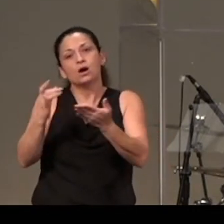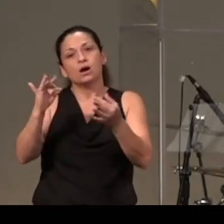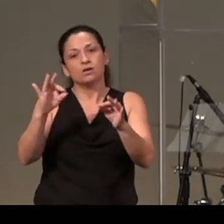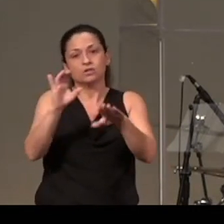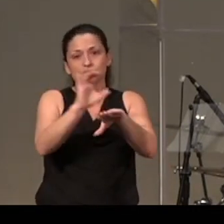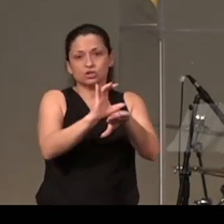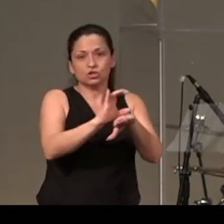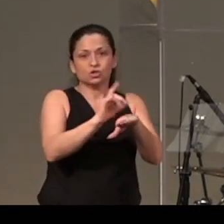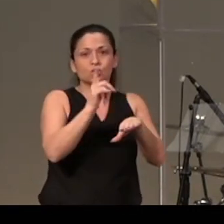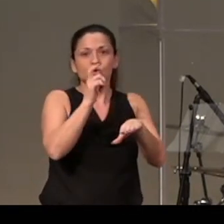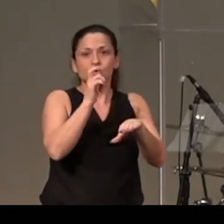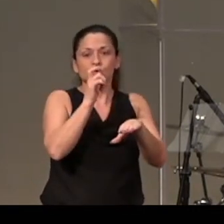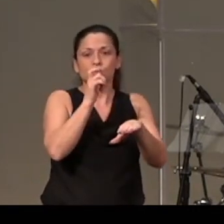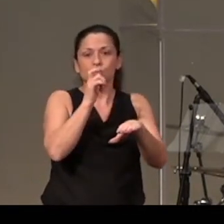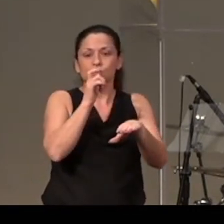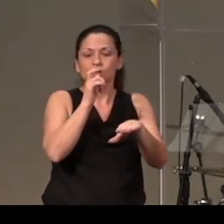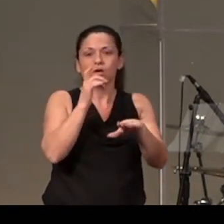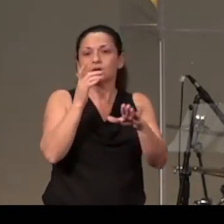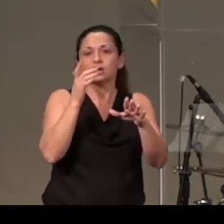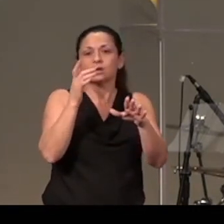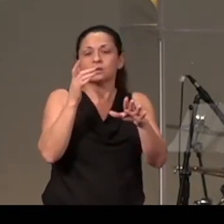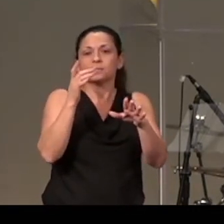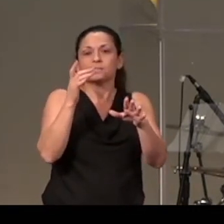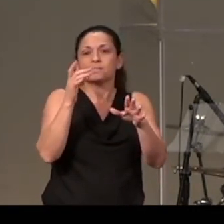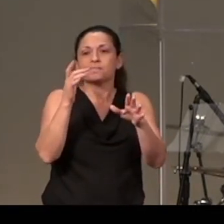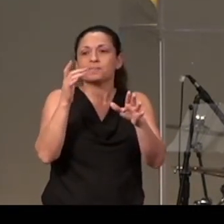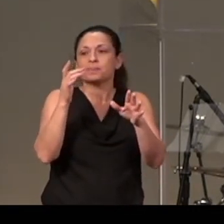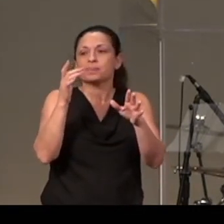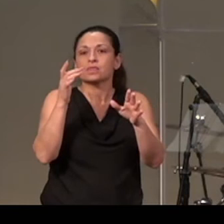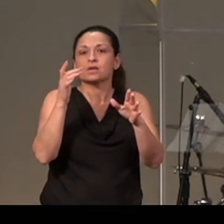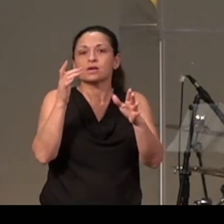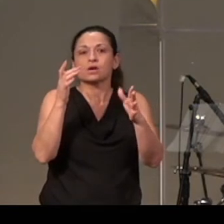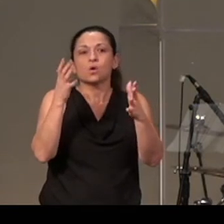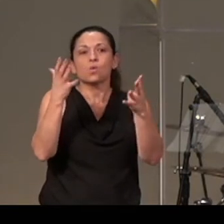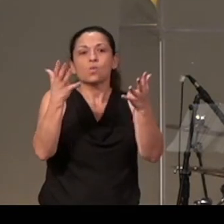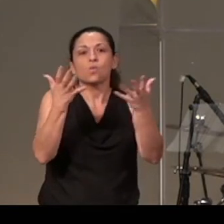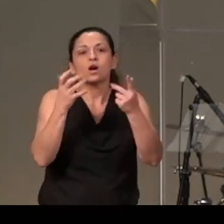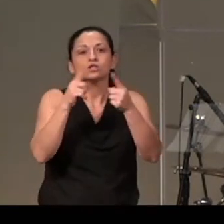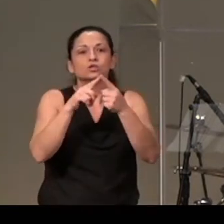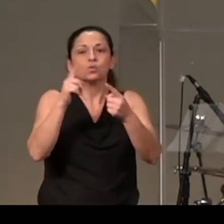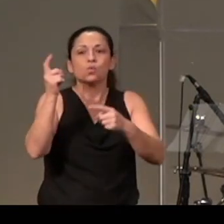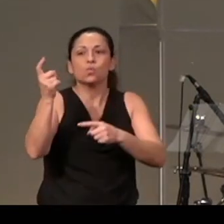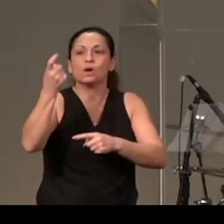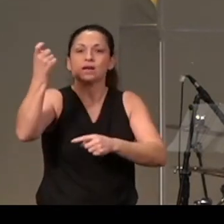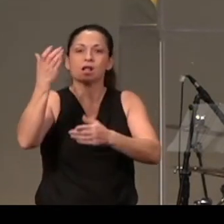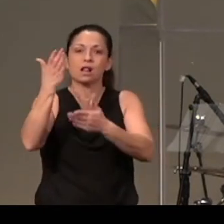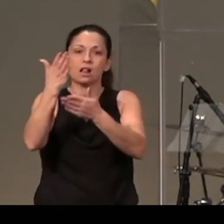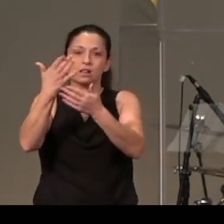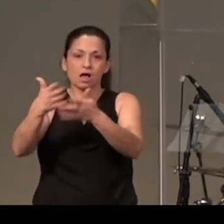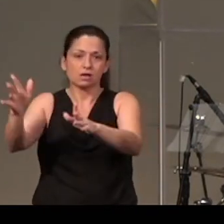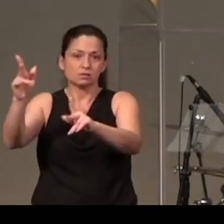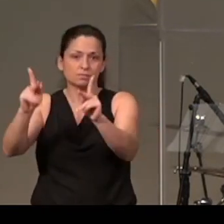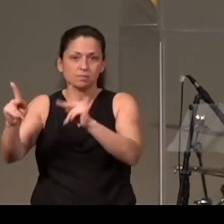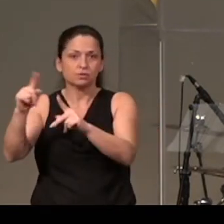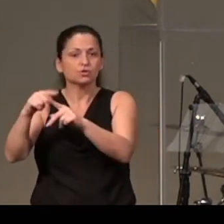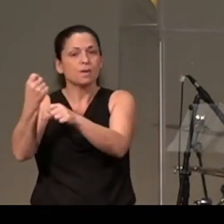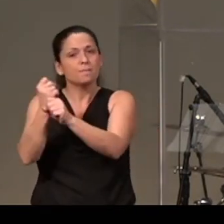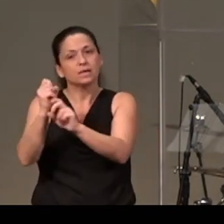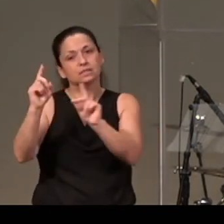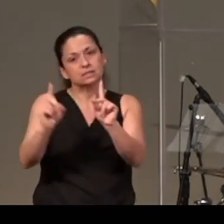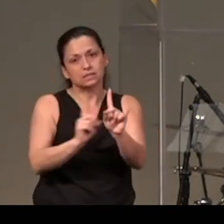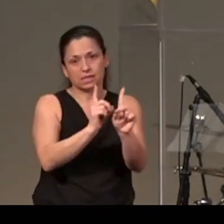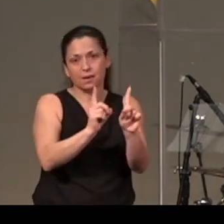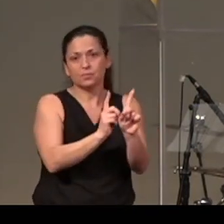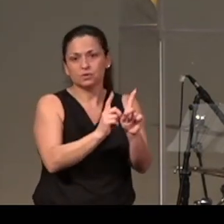you? And I want you to rejoice and be glad that you're a part of a church that wants to win lost people and make disciples who can make disciples. I want